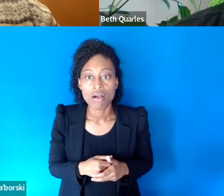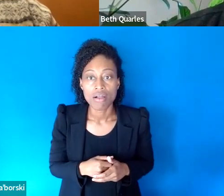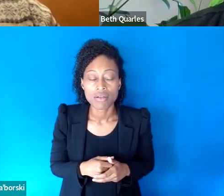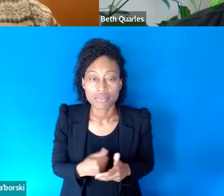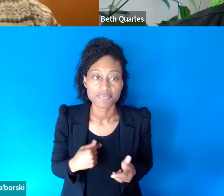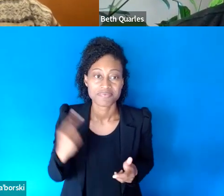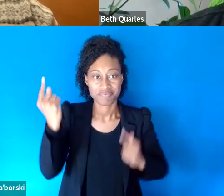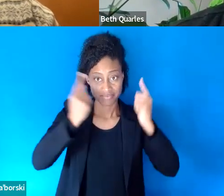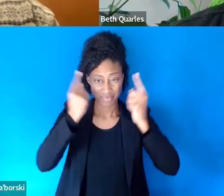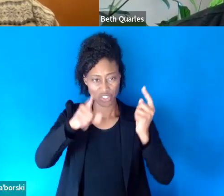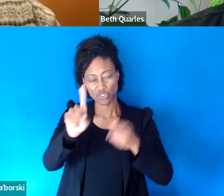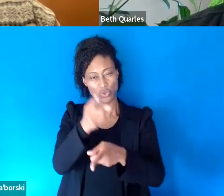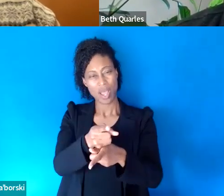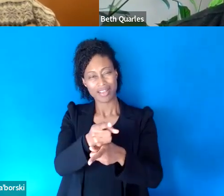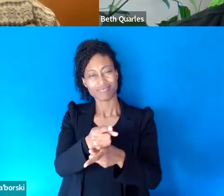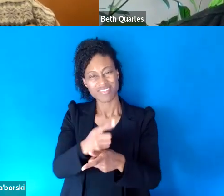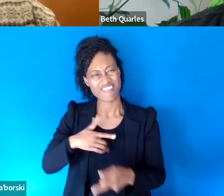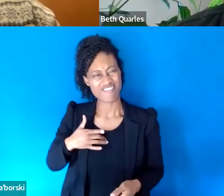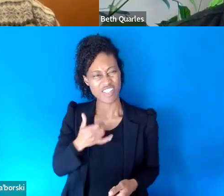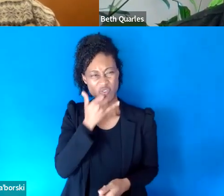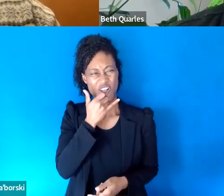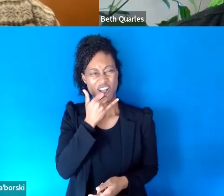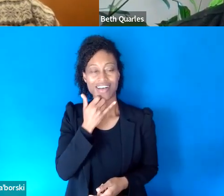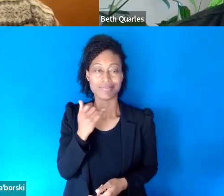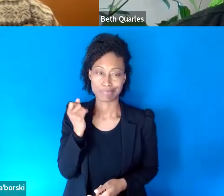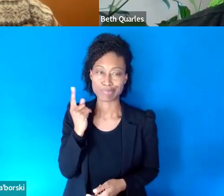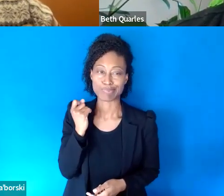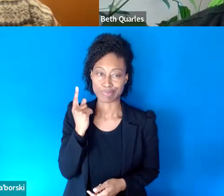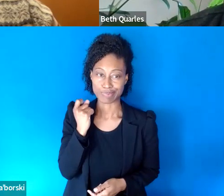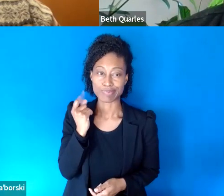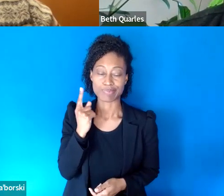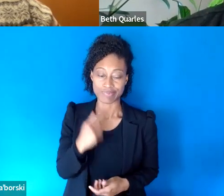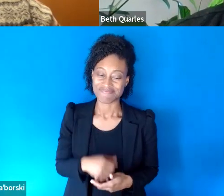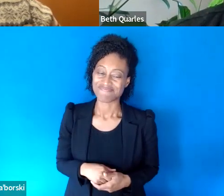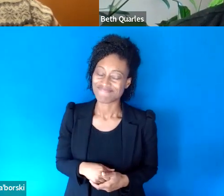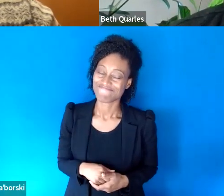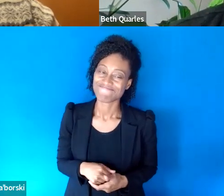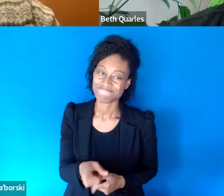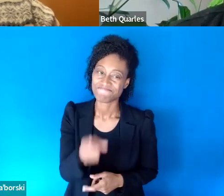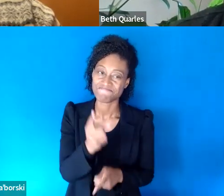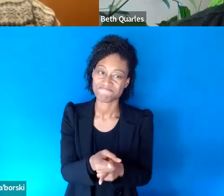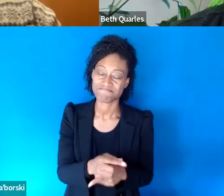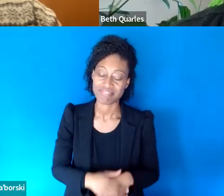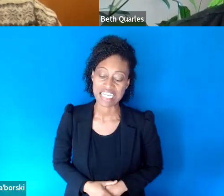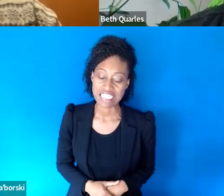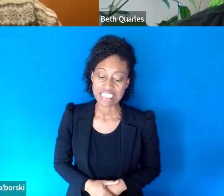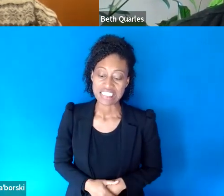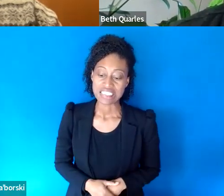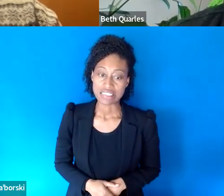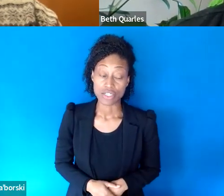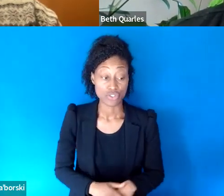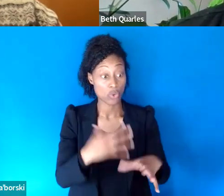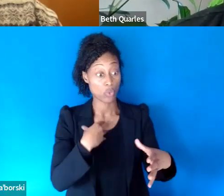you are right in feeling that it's wrong for you to go and approach a white